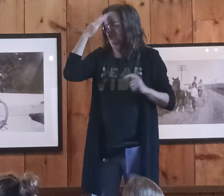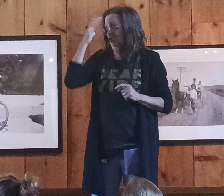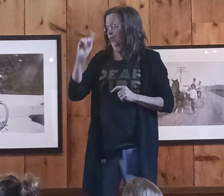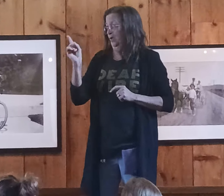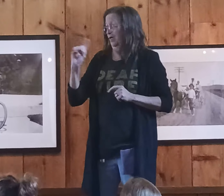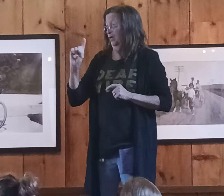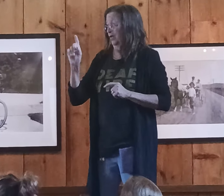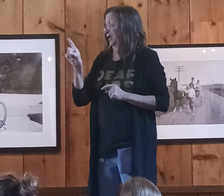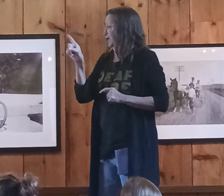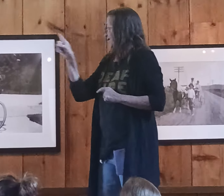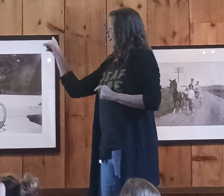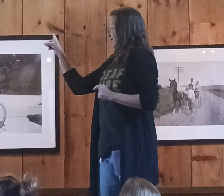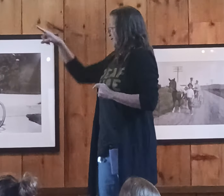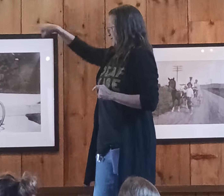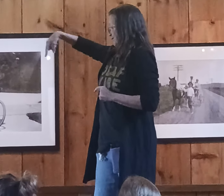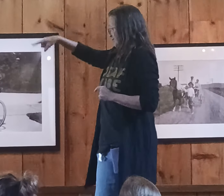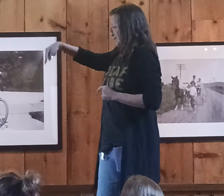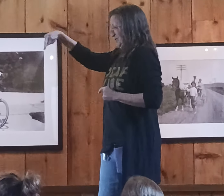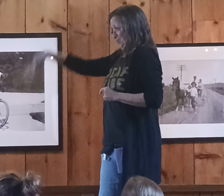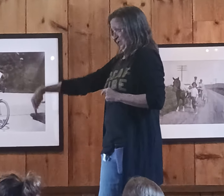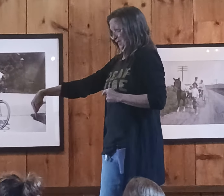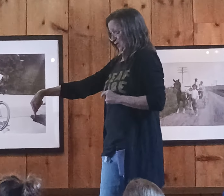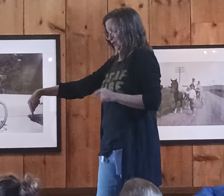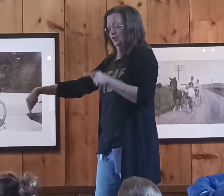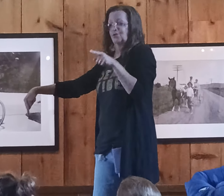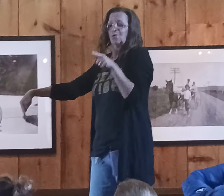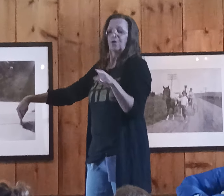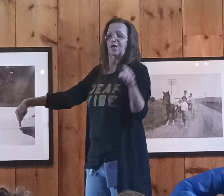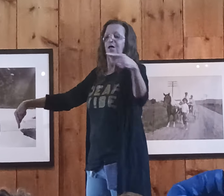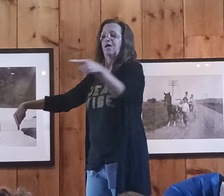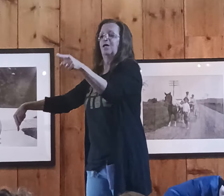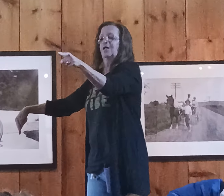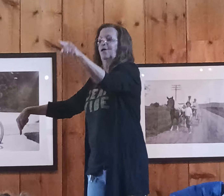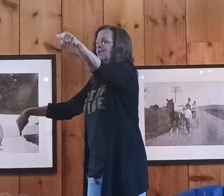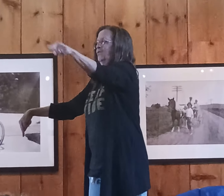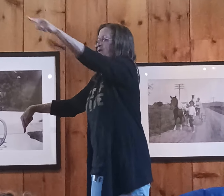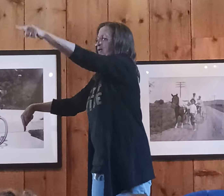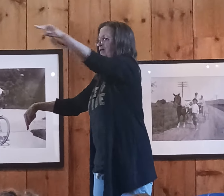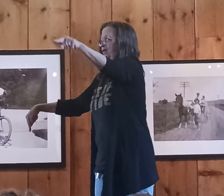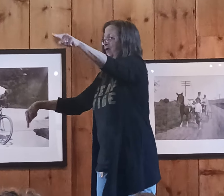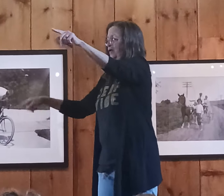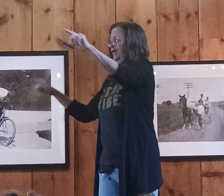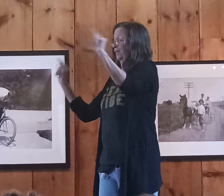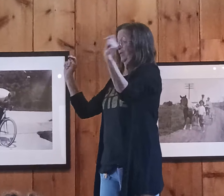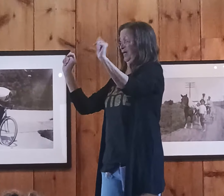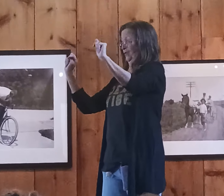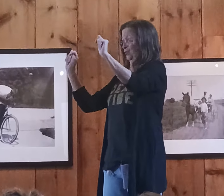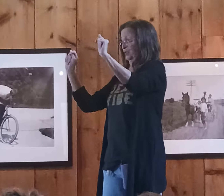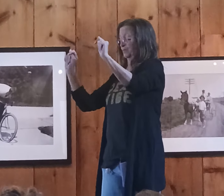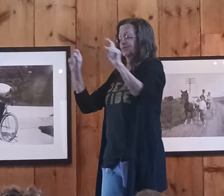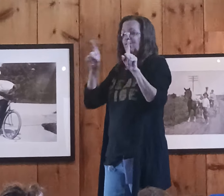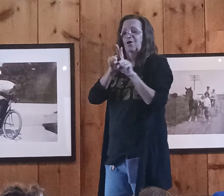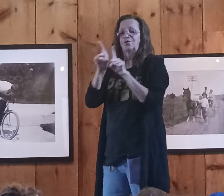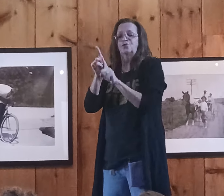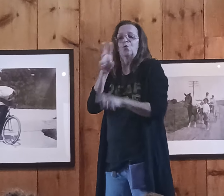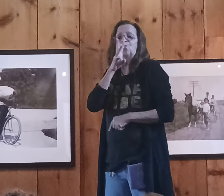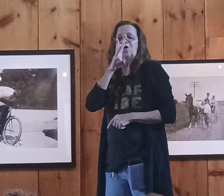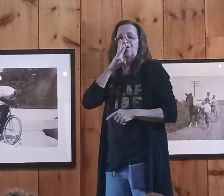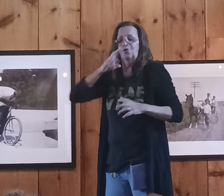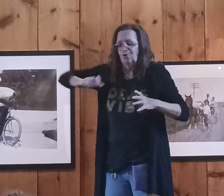Okay, so in case you don't need the bathrooms, there's two to the left. I'm going to slide it down the stairs. And then there's three sets